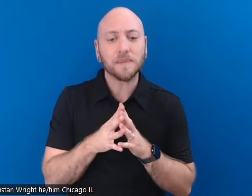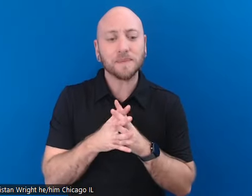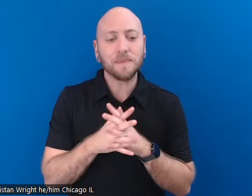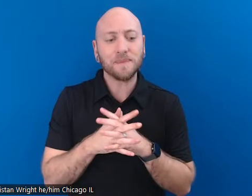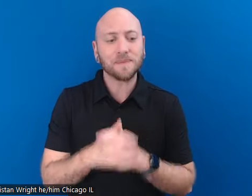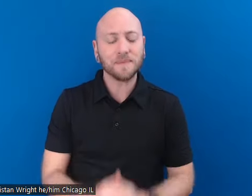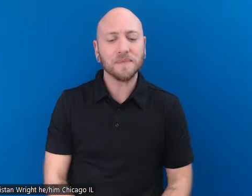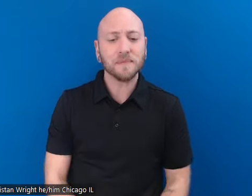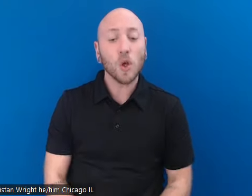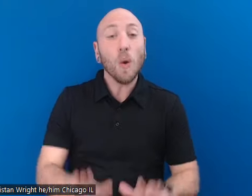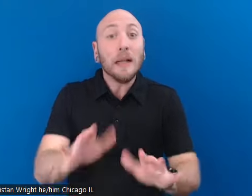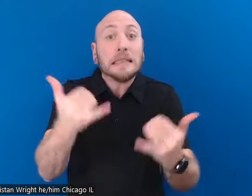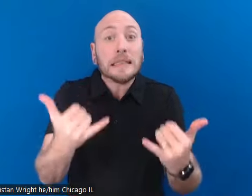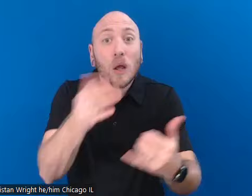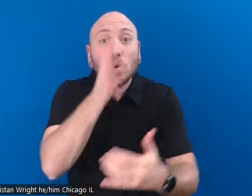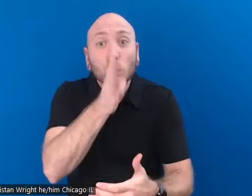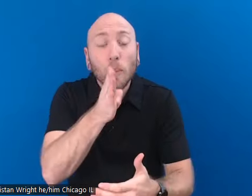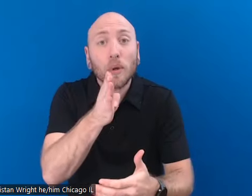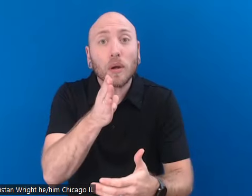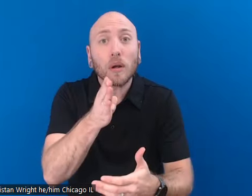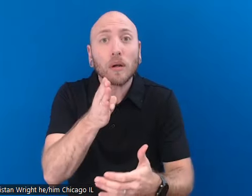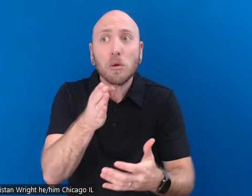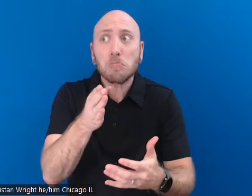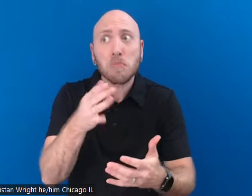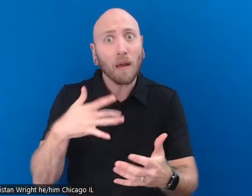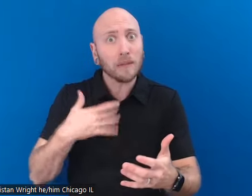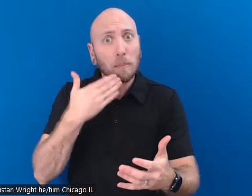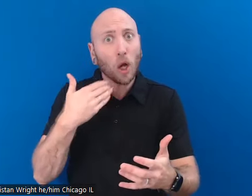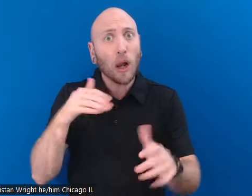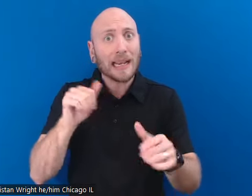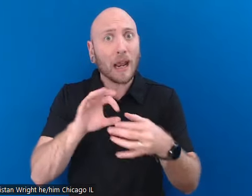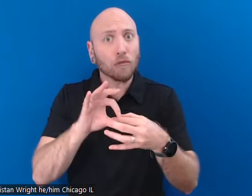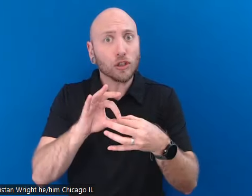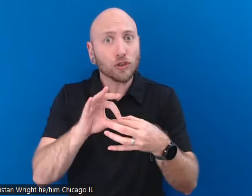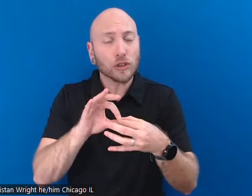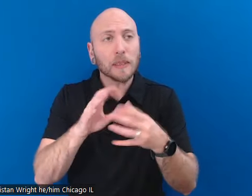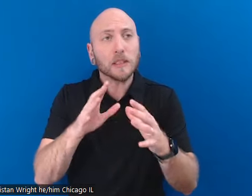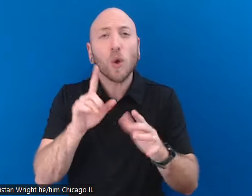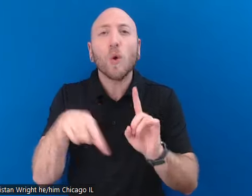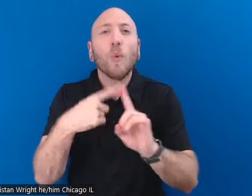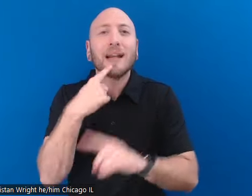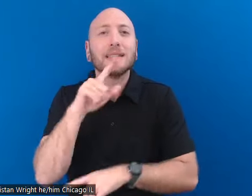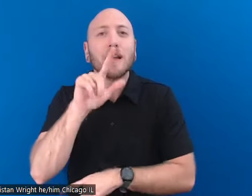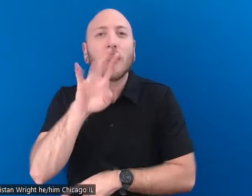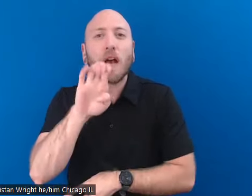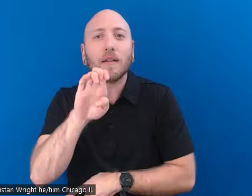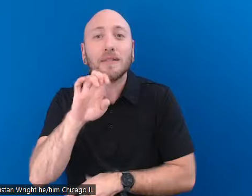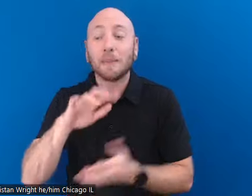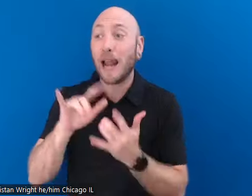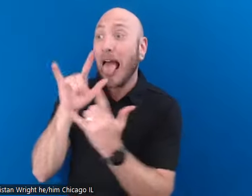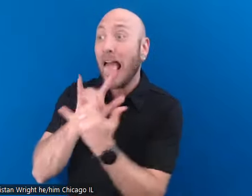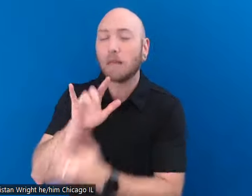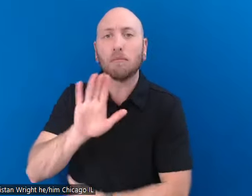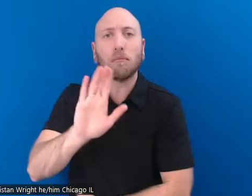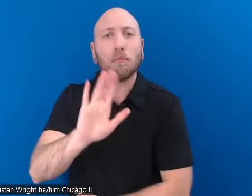for sure. And by that, I mean friendships, sponsorships. I don't mean romantic relationships within the program.